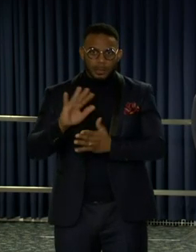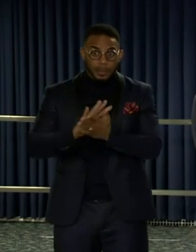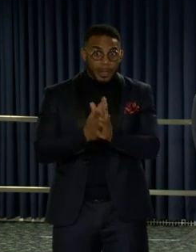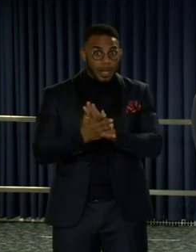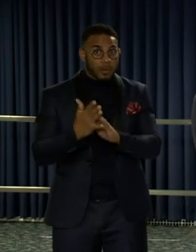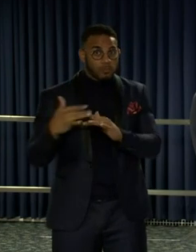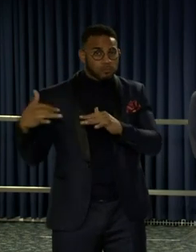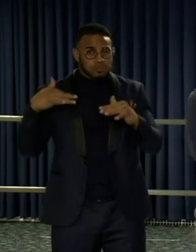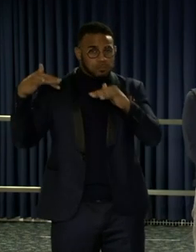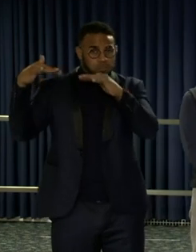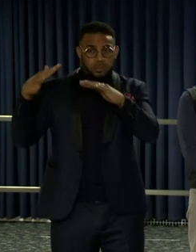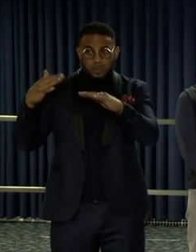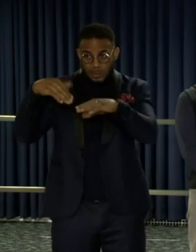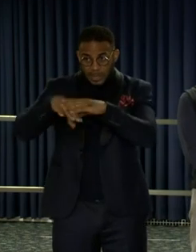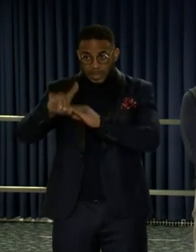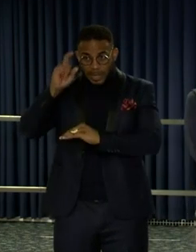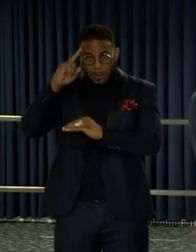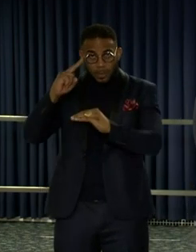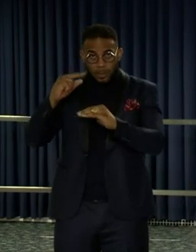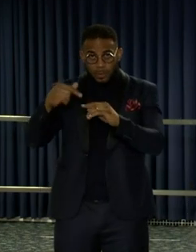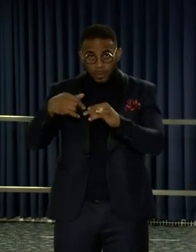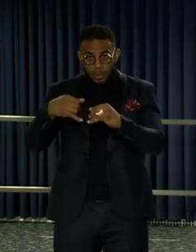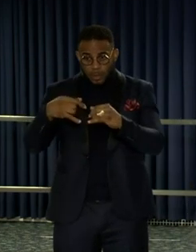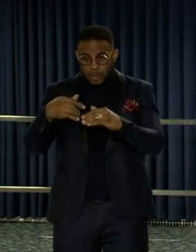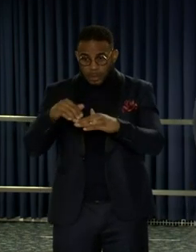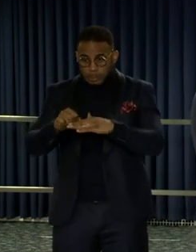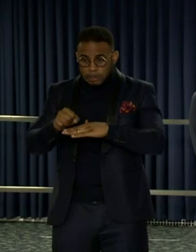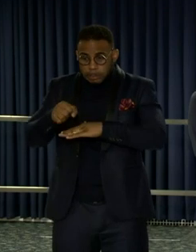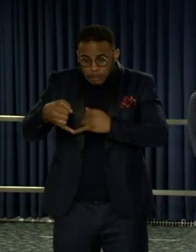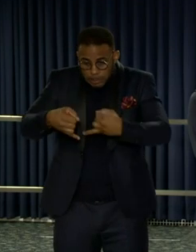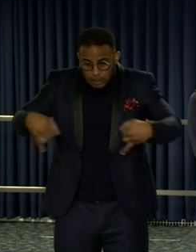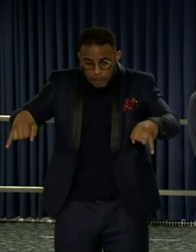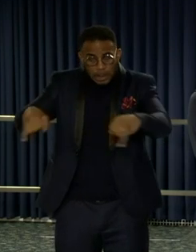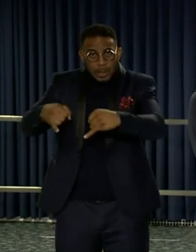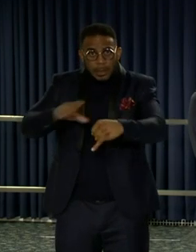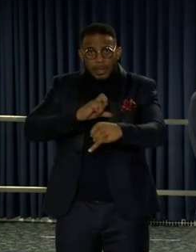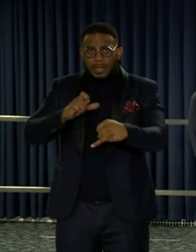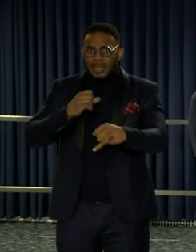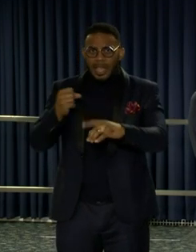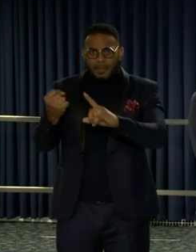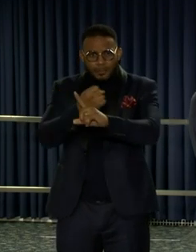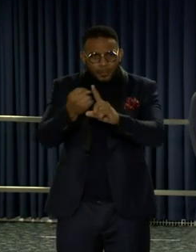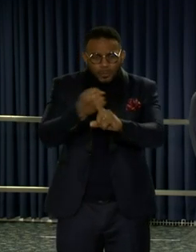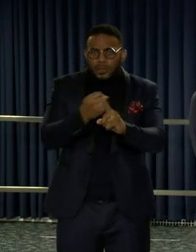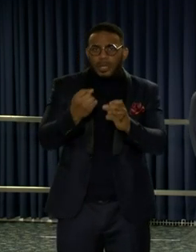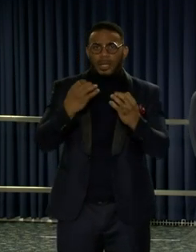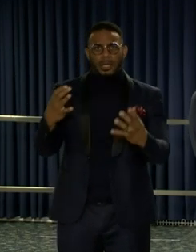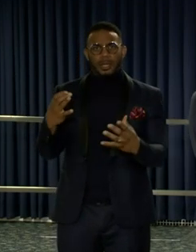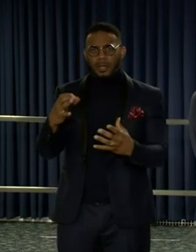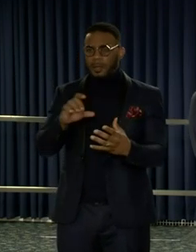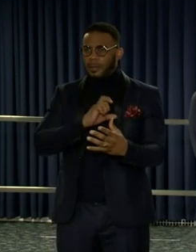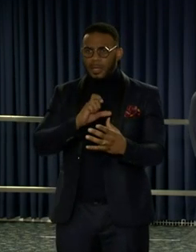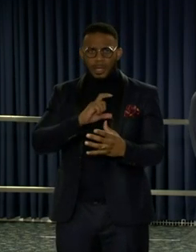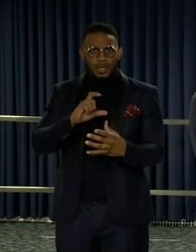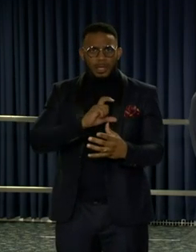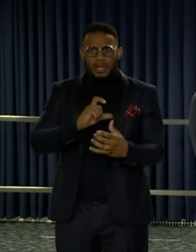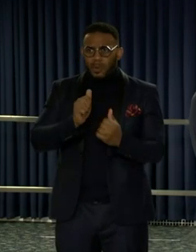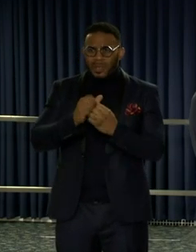rioters, entered the Capitol, crossed the police line, they've assaulted a number of police officers with all kinds